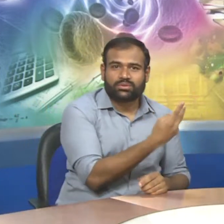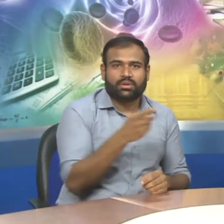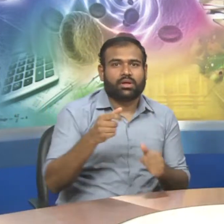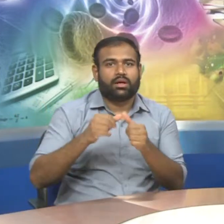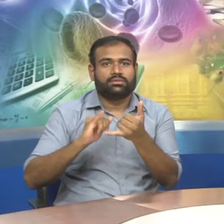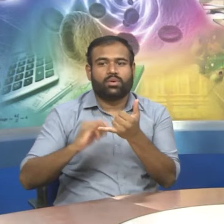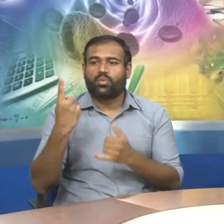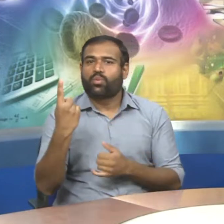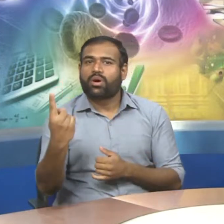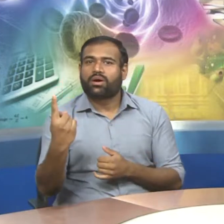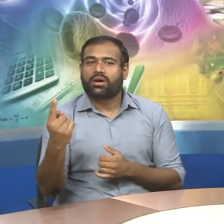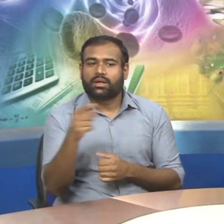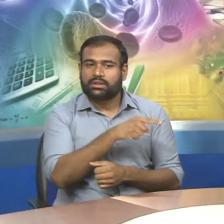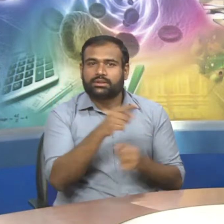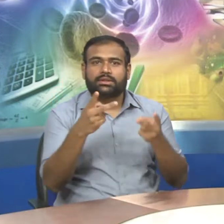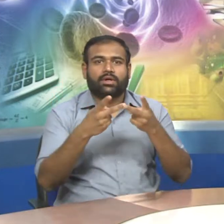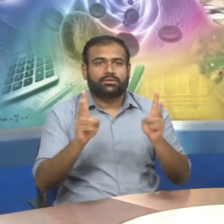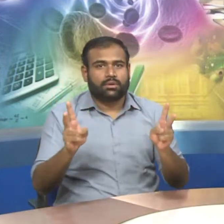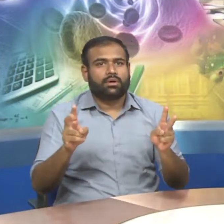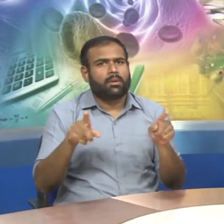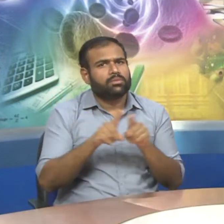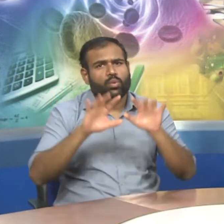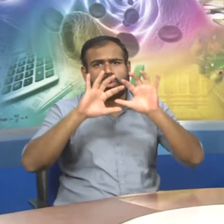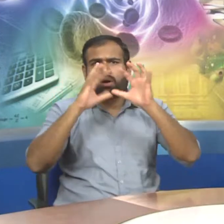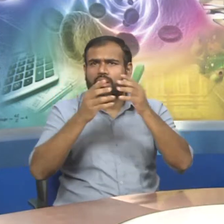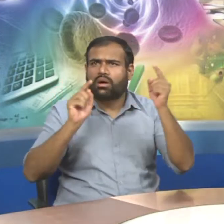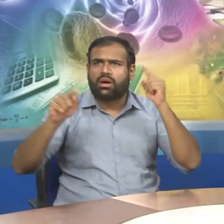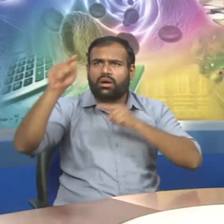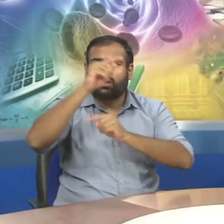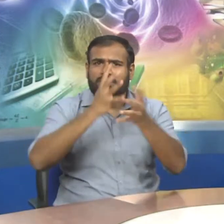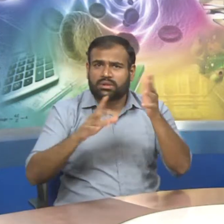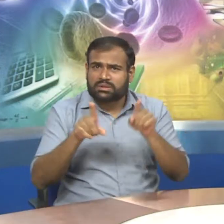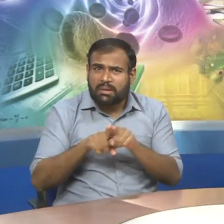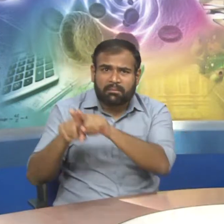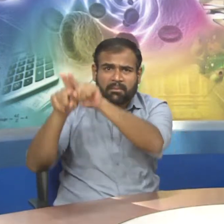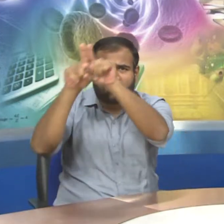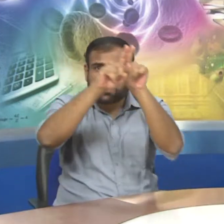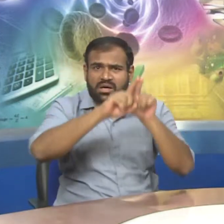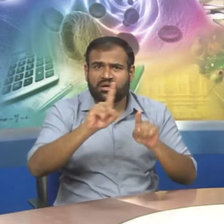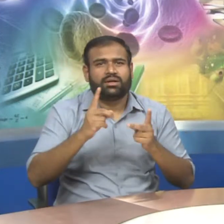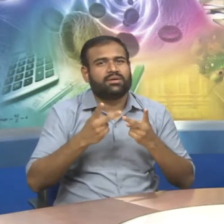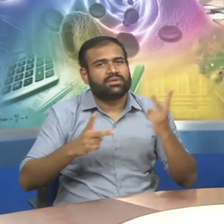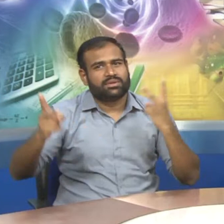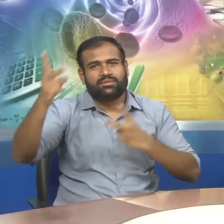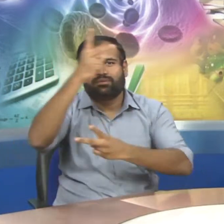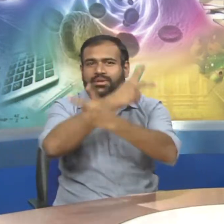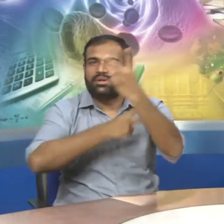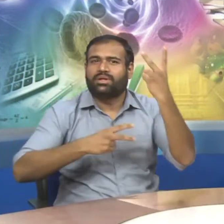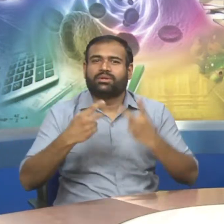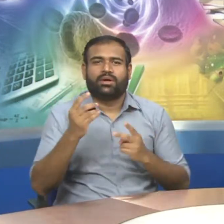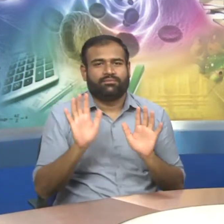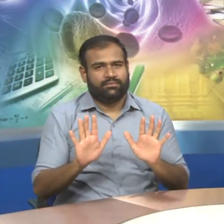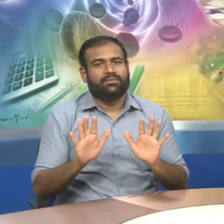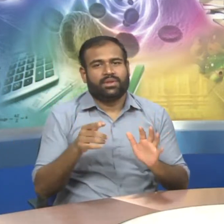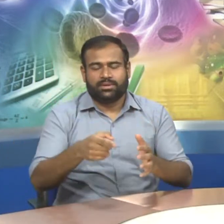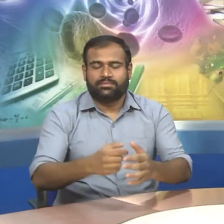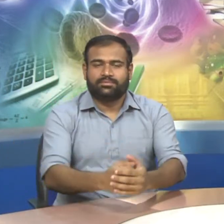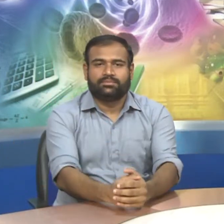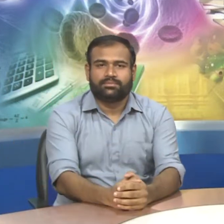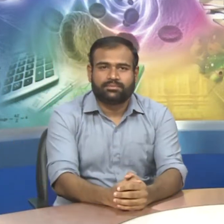language. In American Sign Language, it has one sign, but in Indian Sign Language, we have two signs for